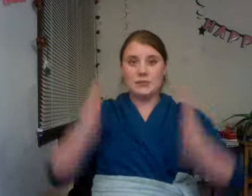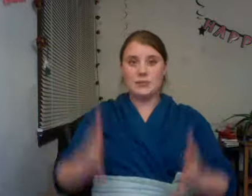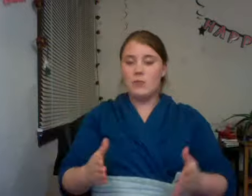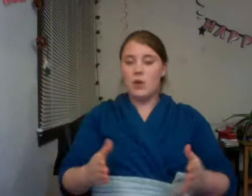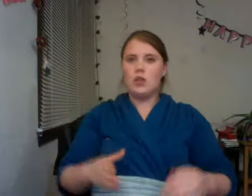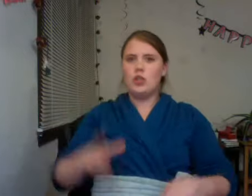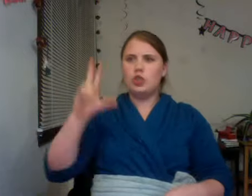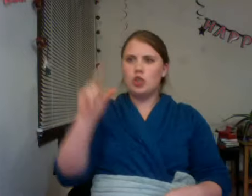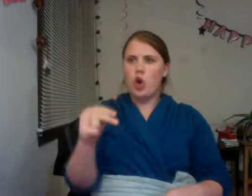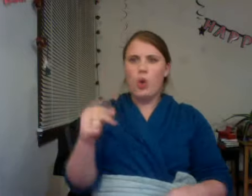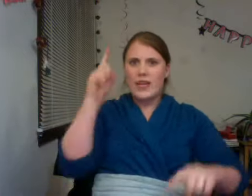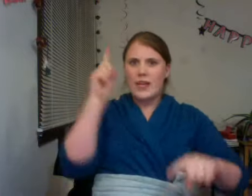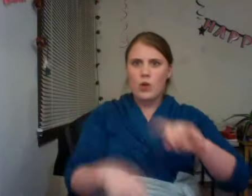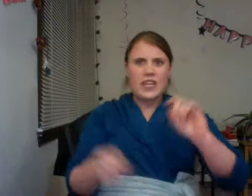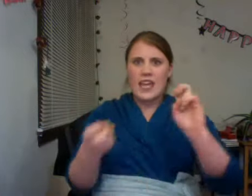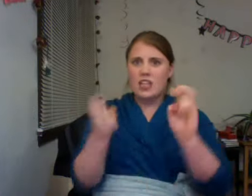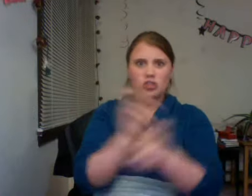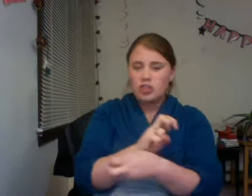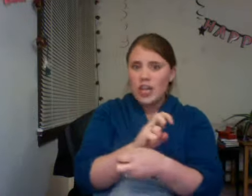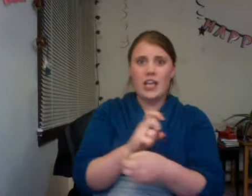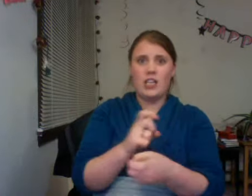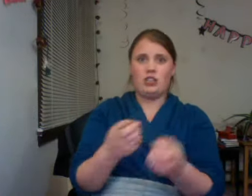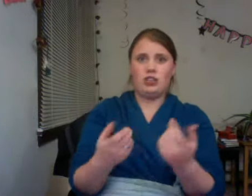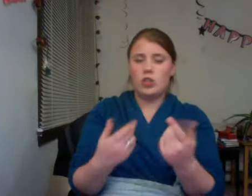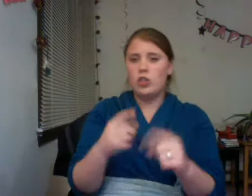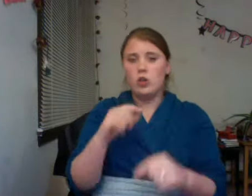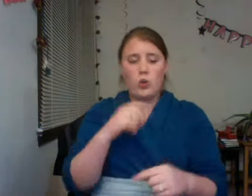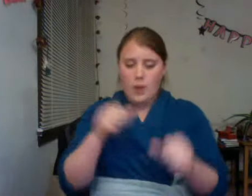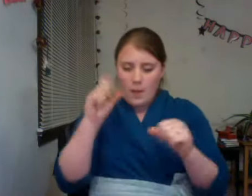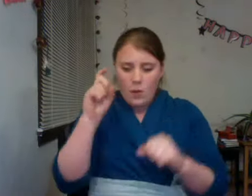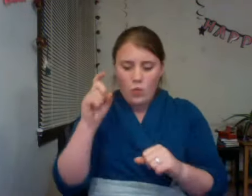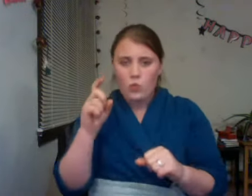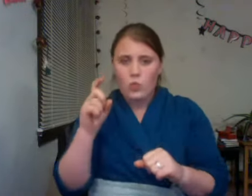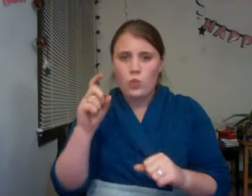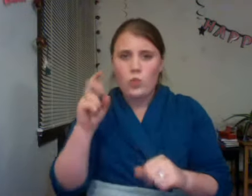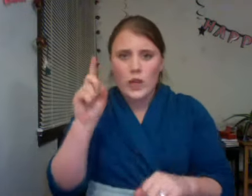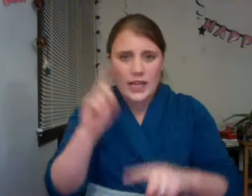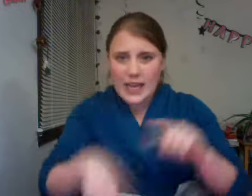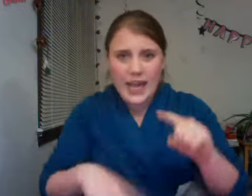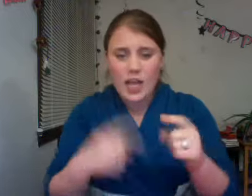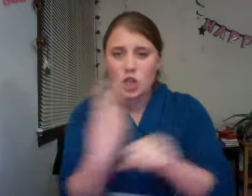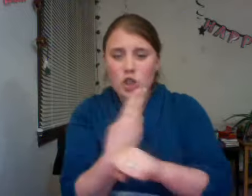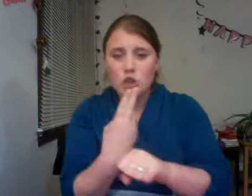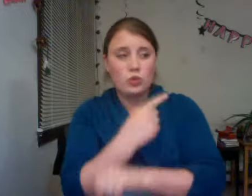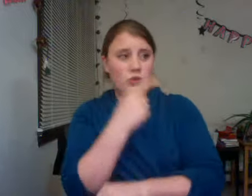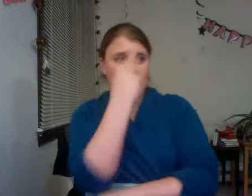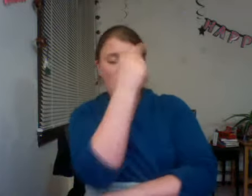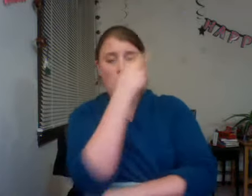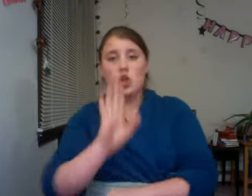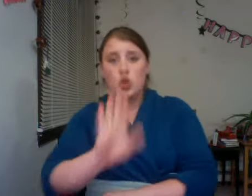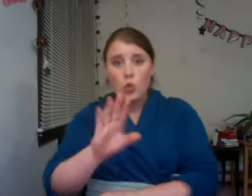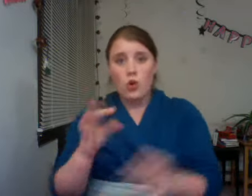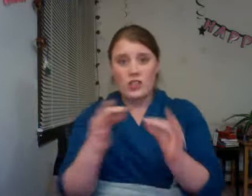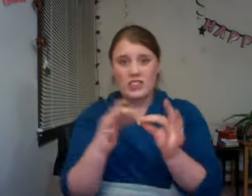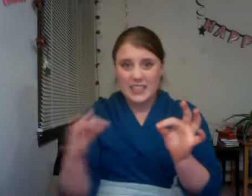contains some language that isn't completely accurate. For example, I told you that viruses have DNA. Well, a